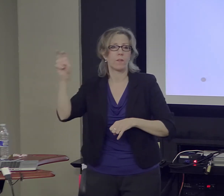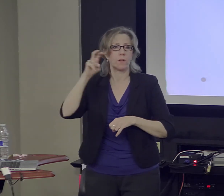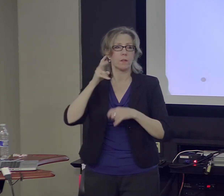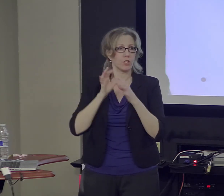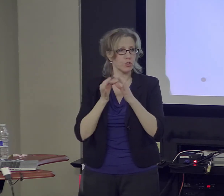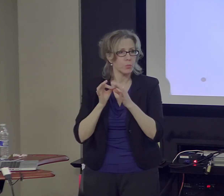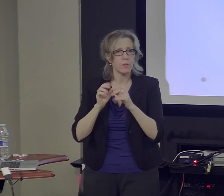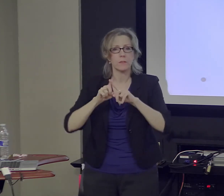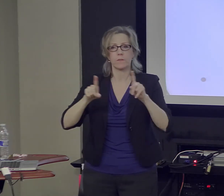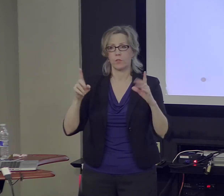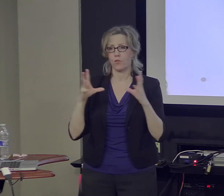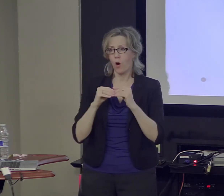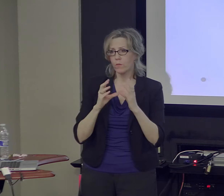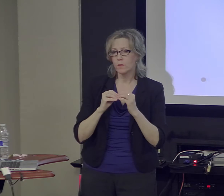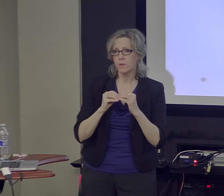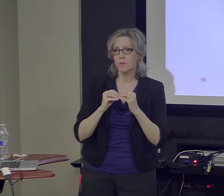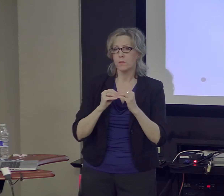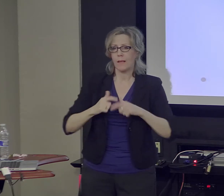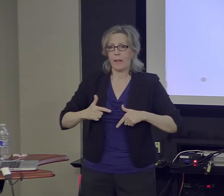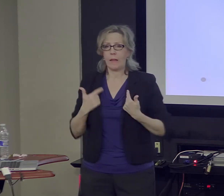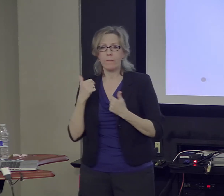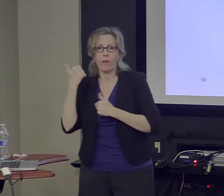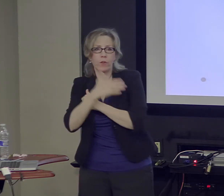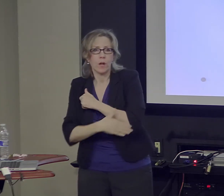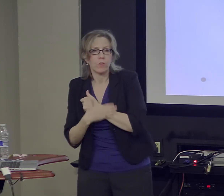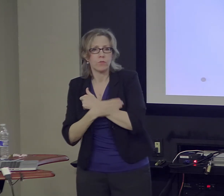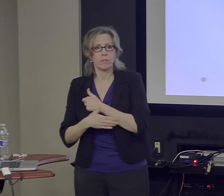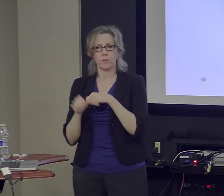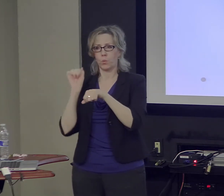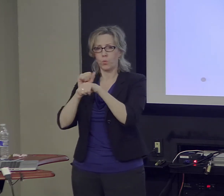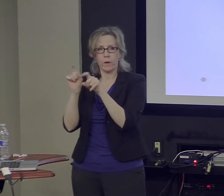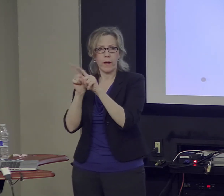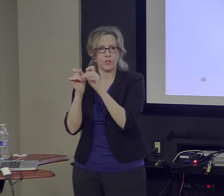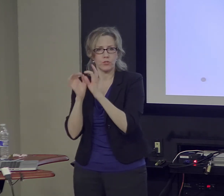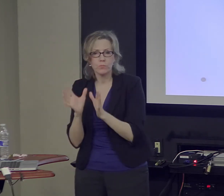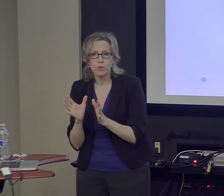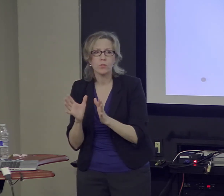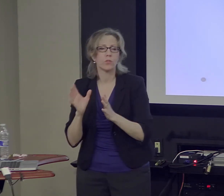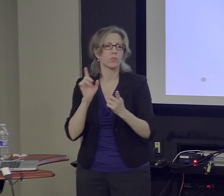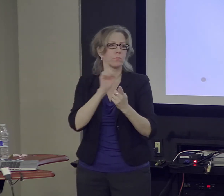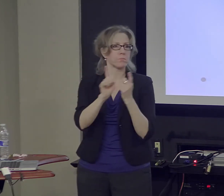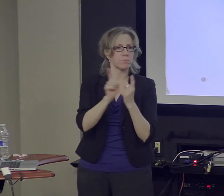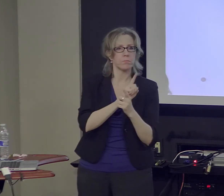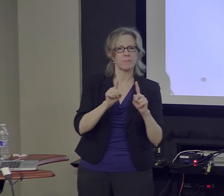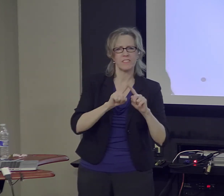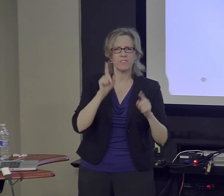interpreting for 22 years and traveling to different conferences, living in other countries, working as an